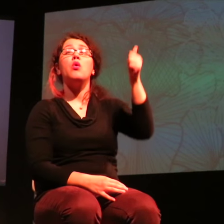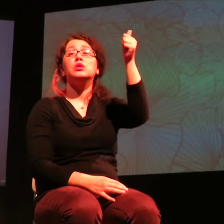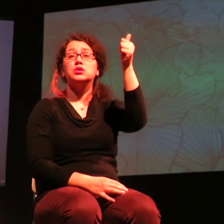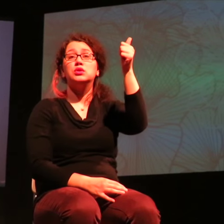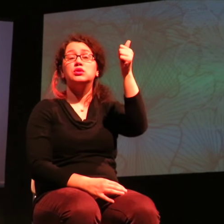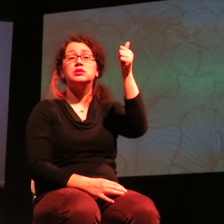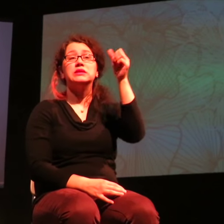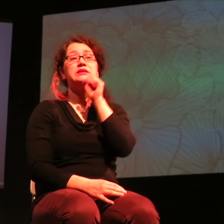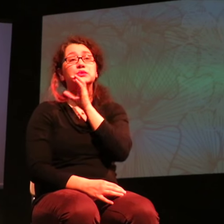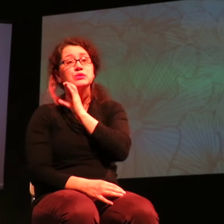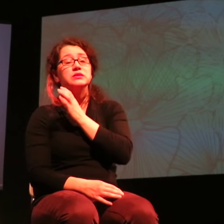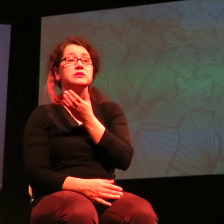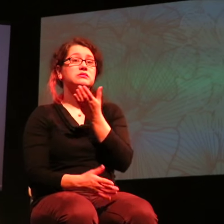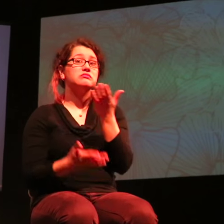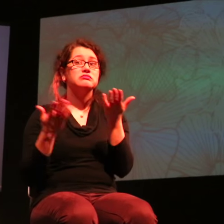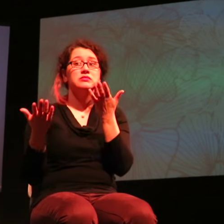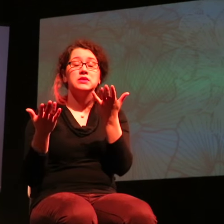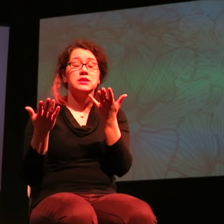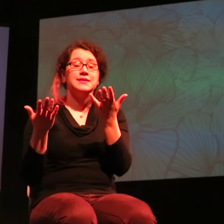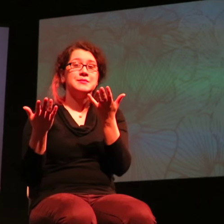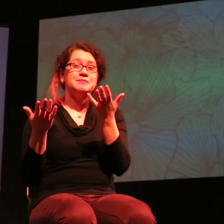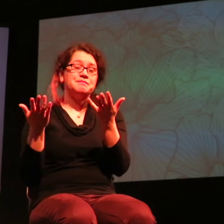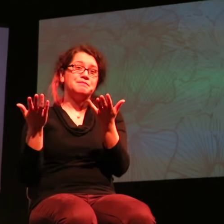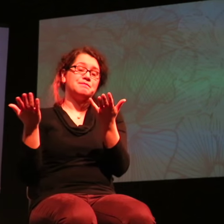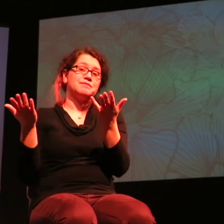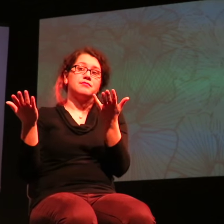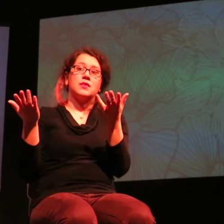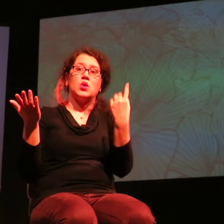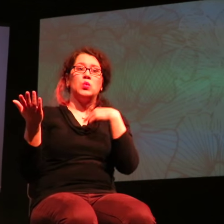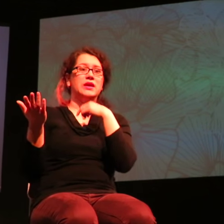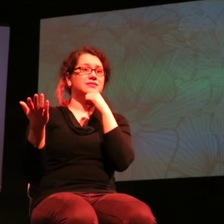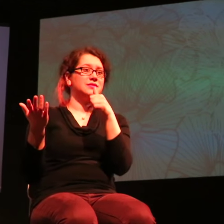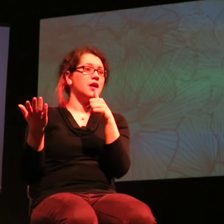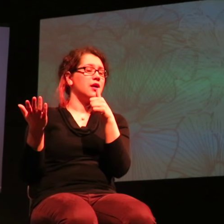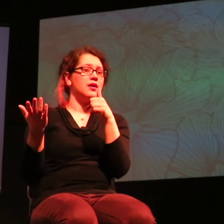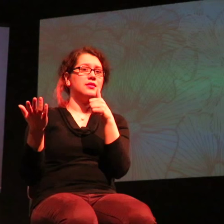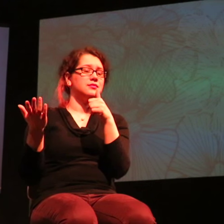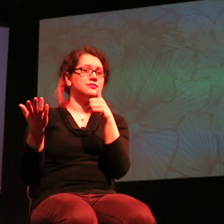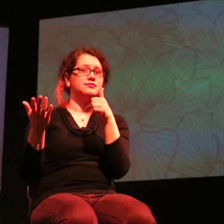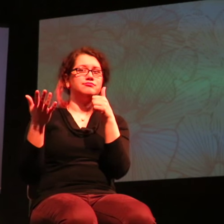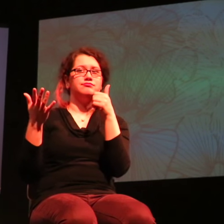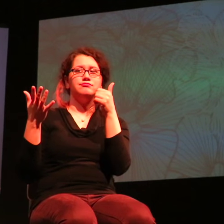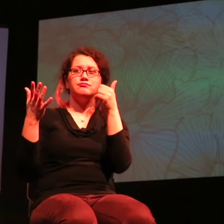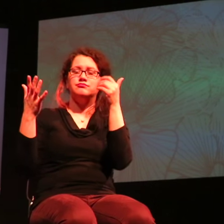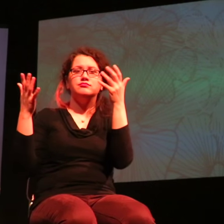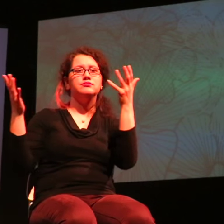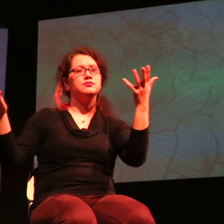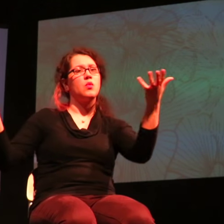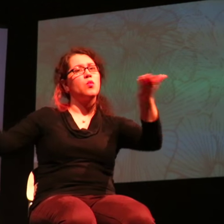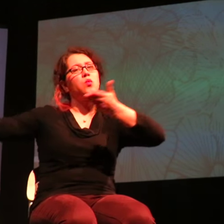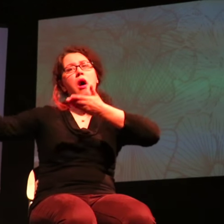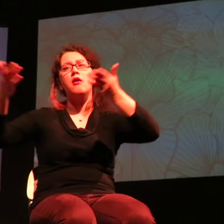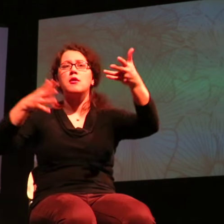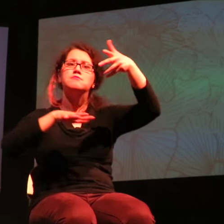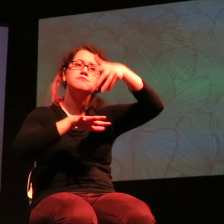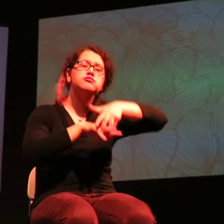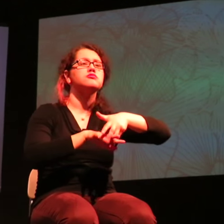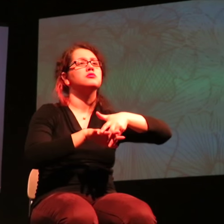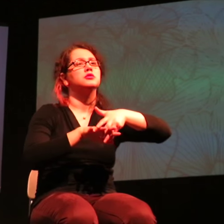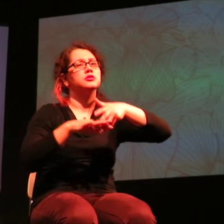senior citizens in here, I don't know that we have given you a place where you feel like you have a place at the